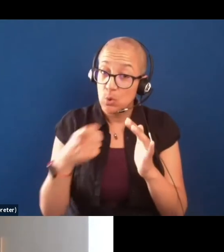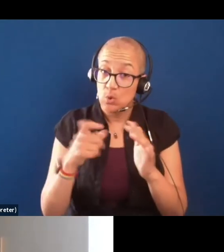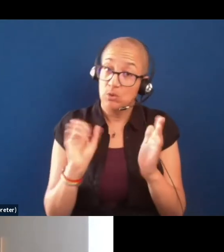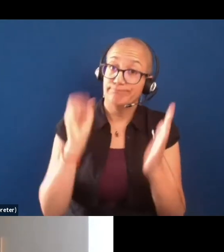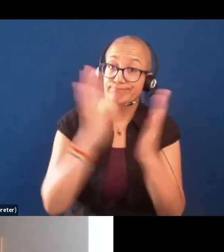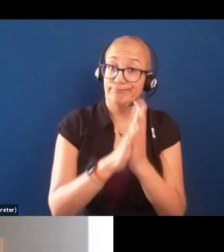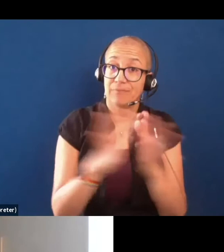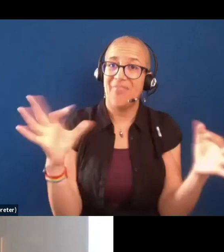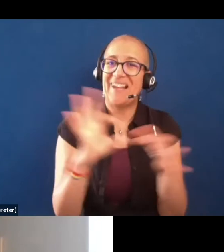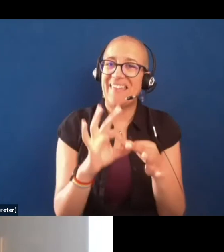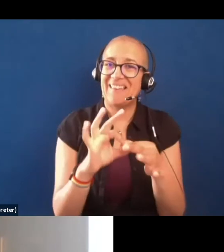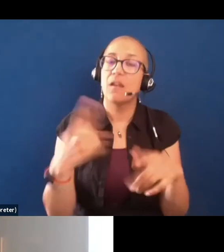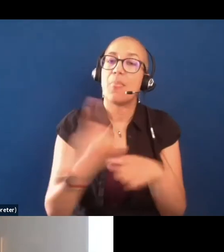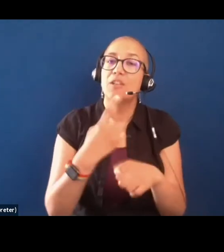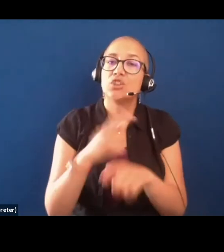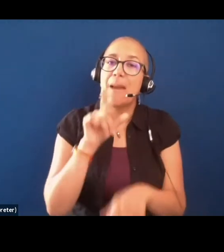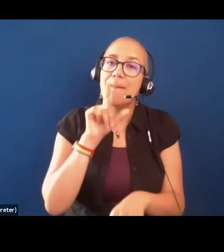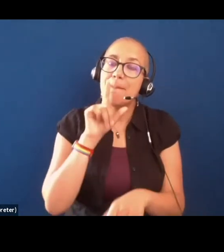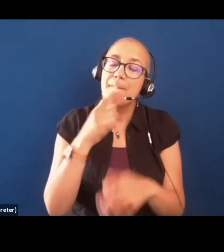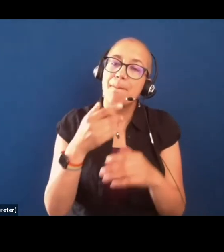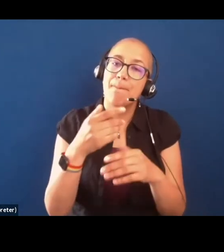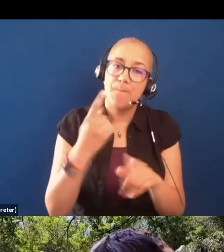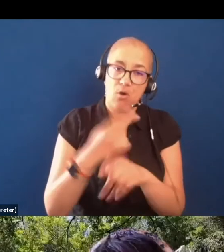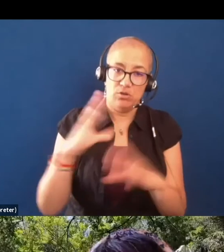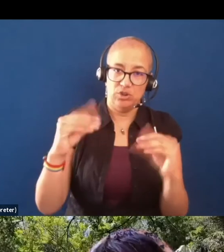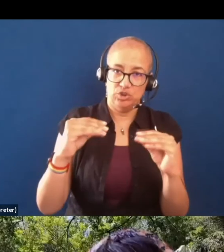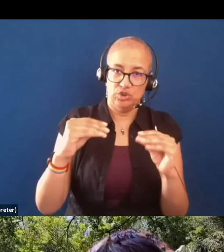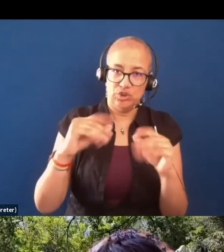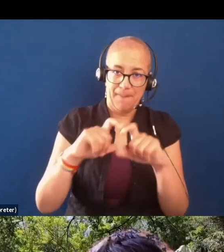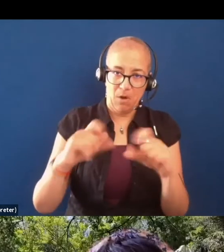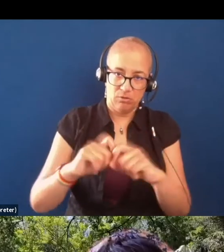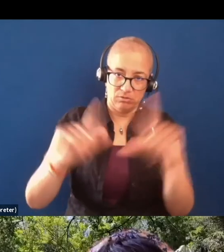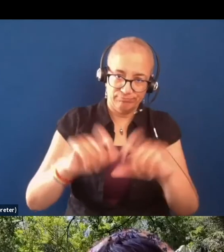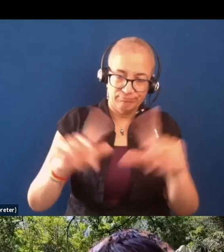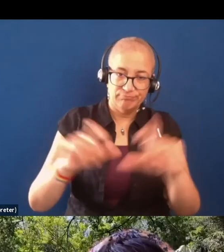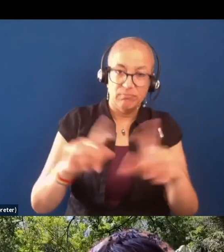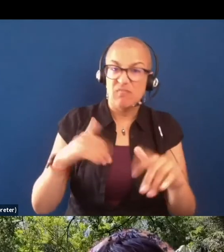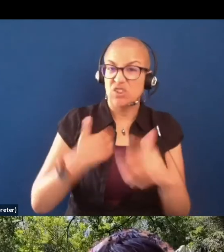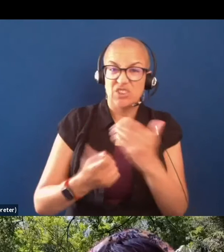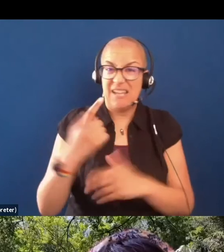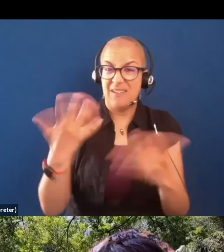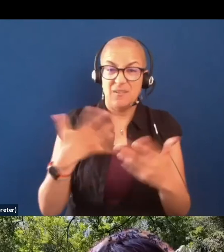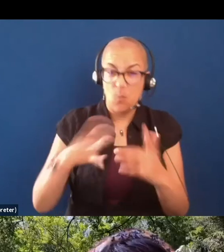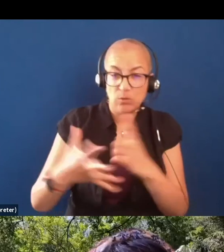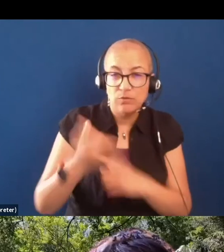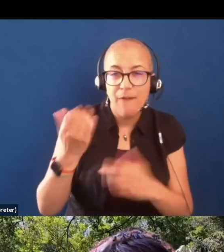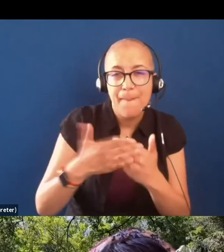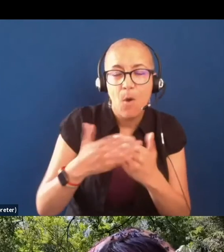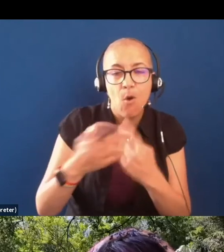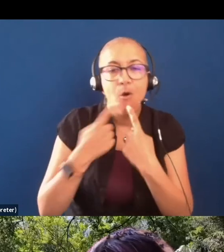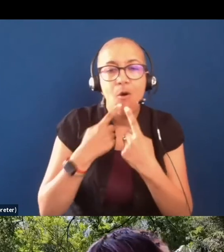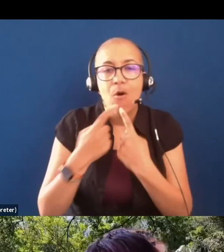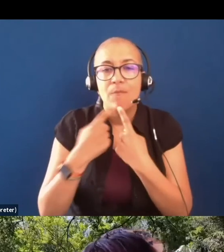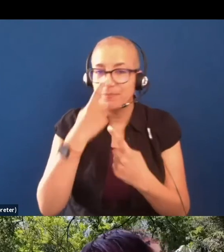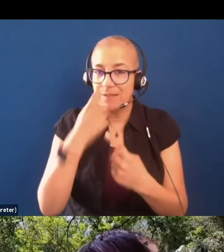box to the nest residencies, just in case there is anybody that's wanting to find out more, that they can